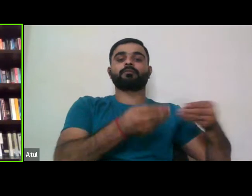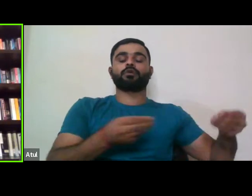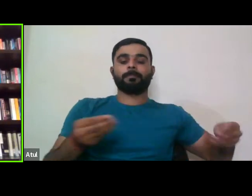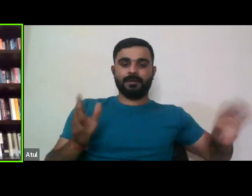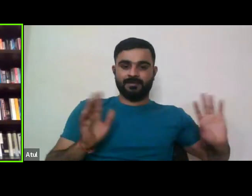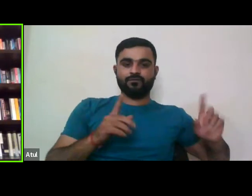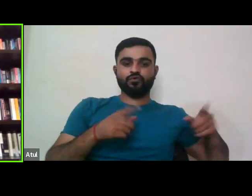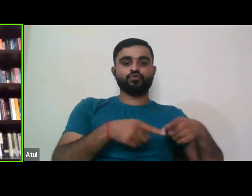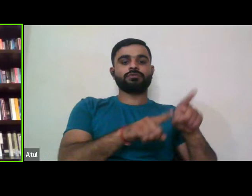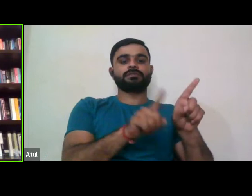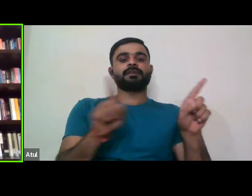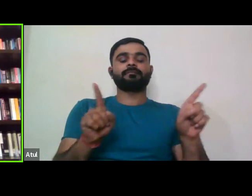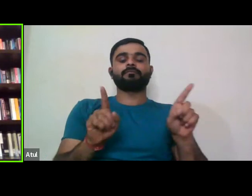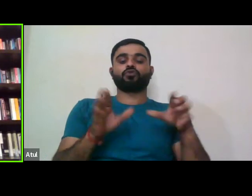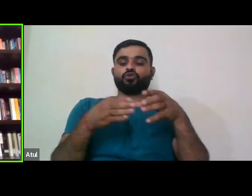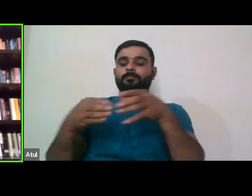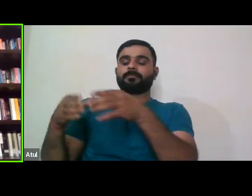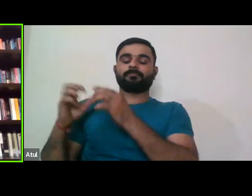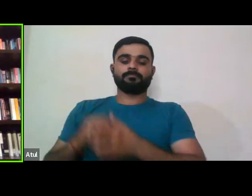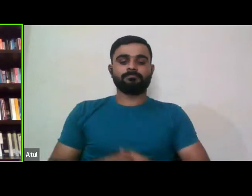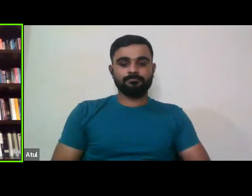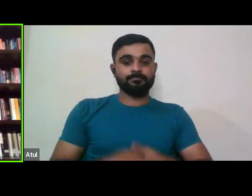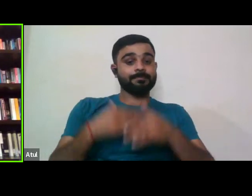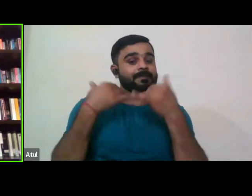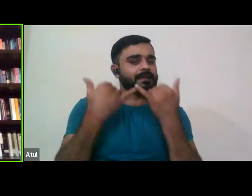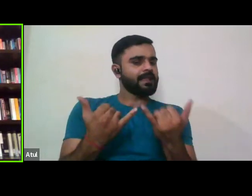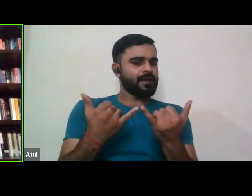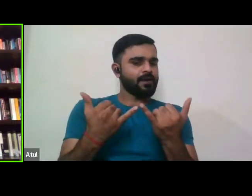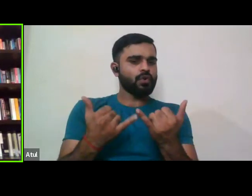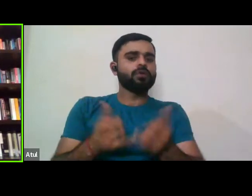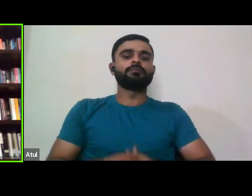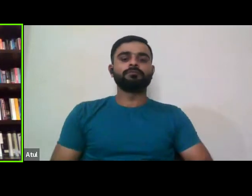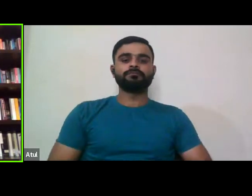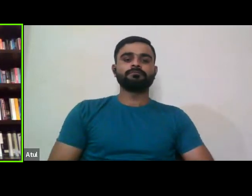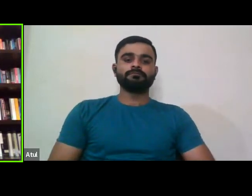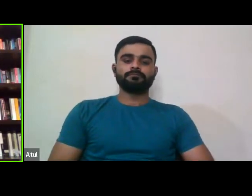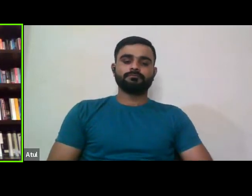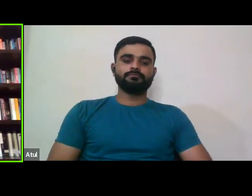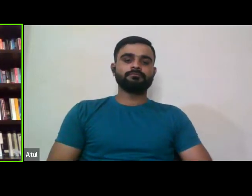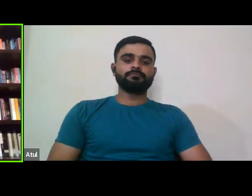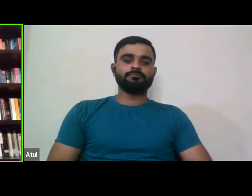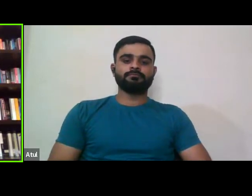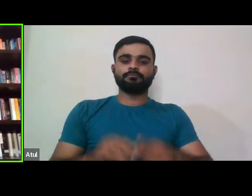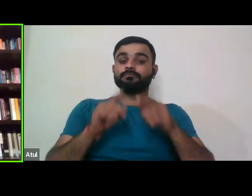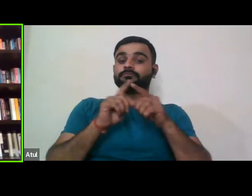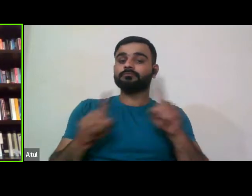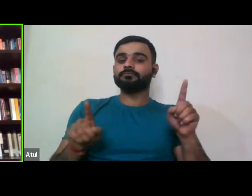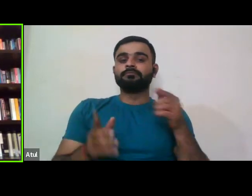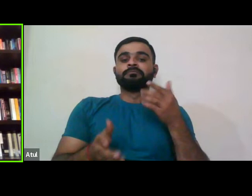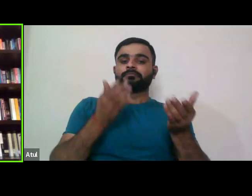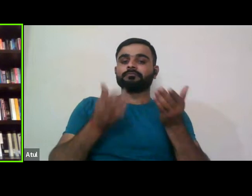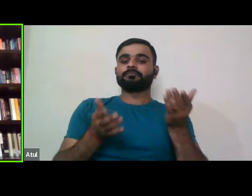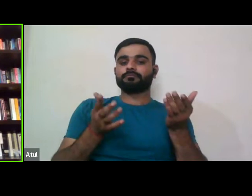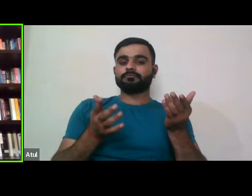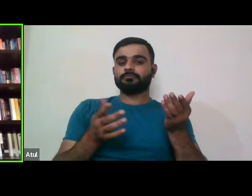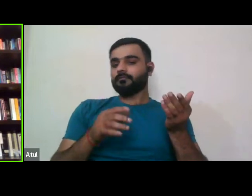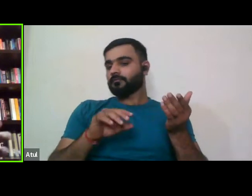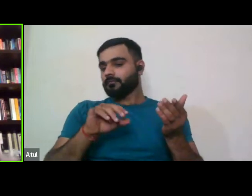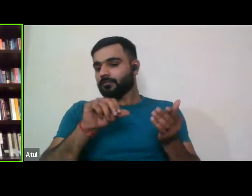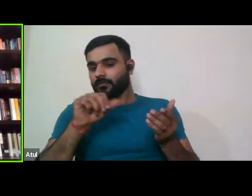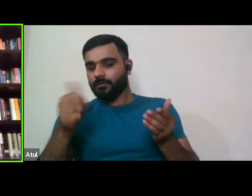overassigns themselves to the benches. Now, okay, but maybe there is some